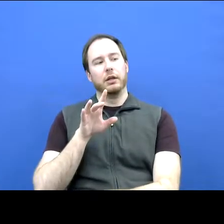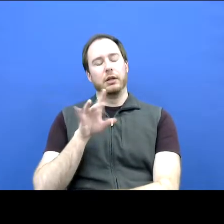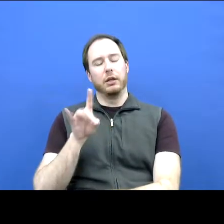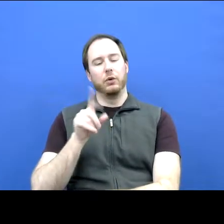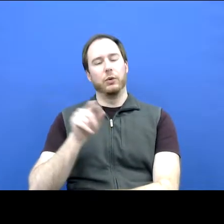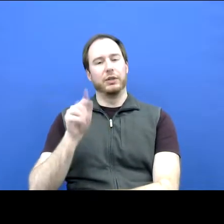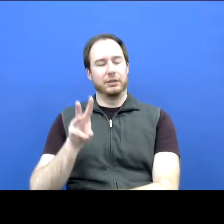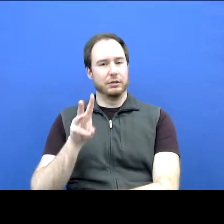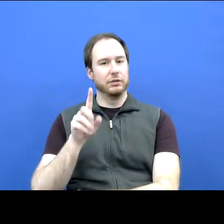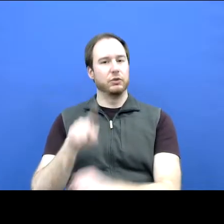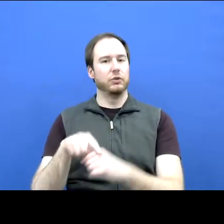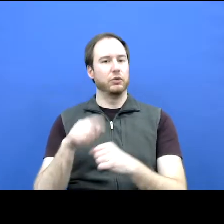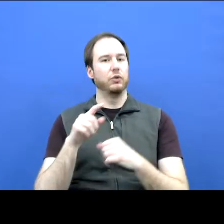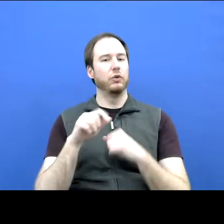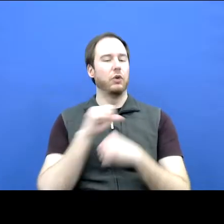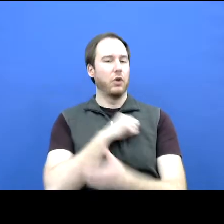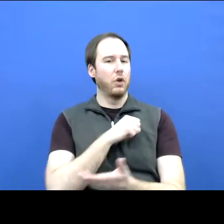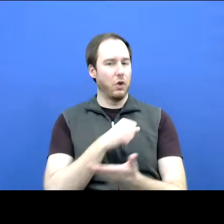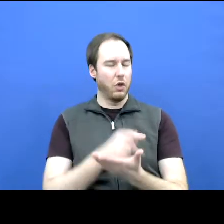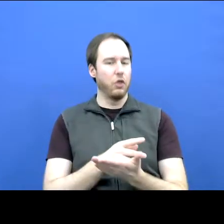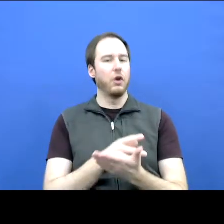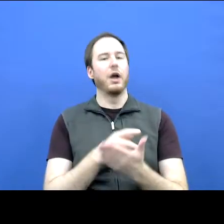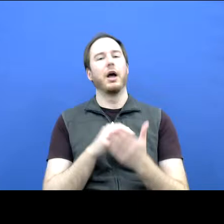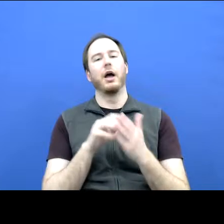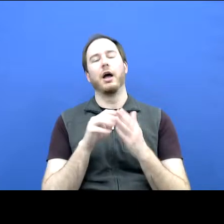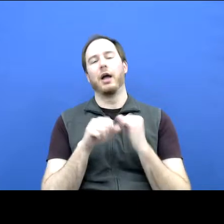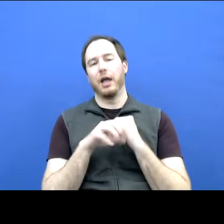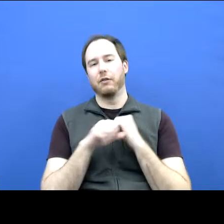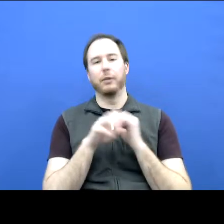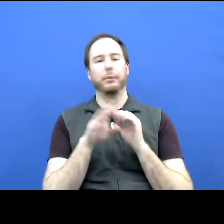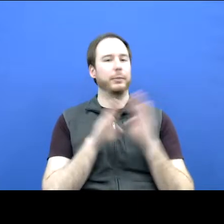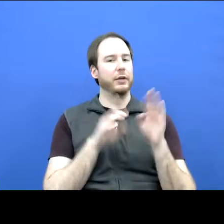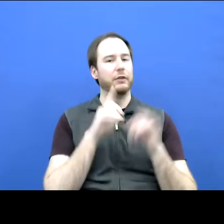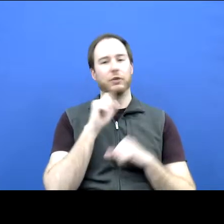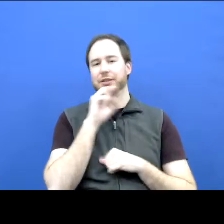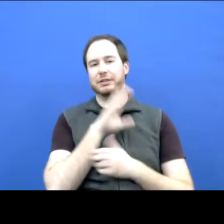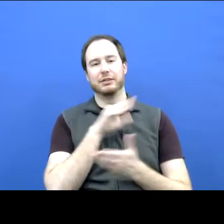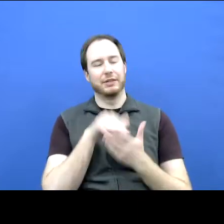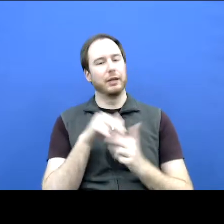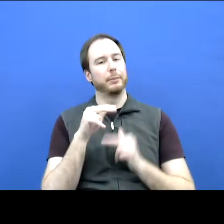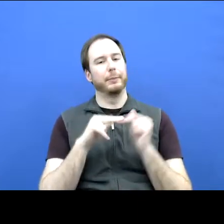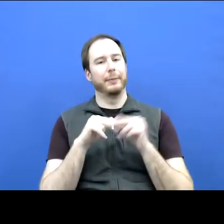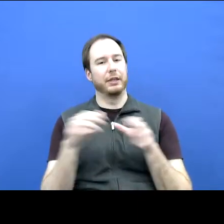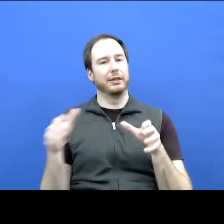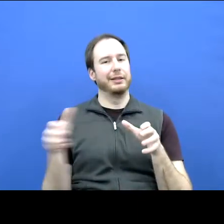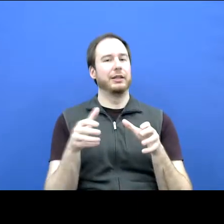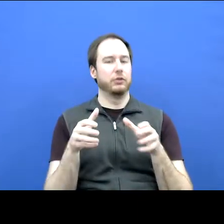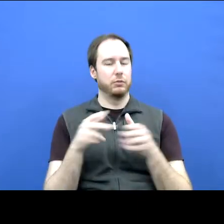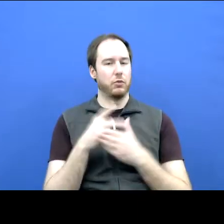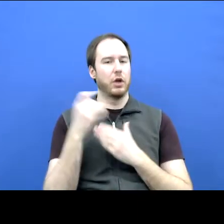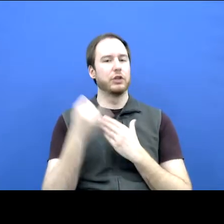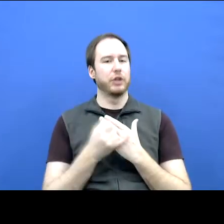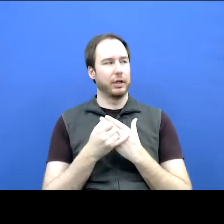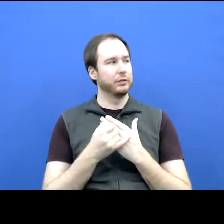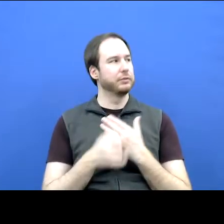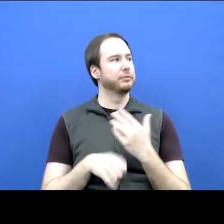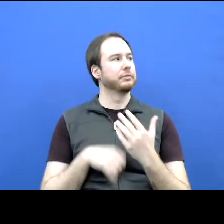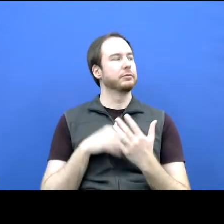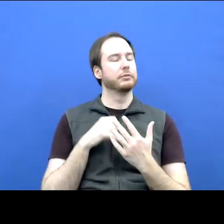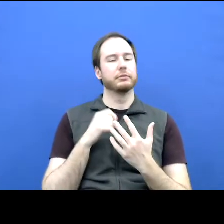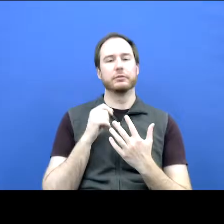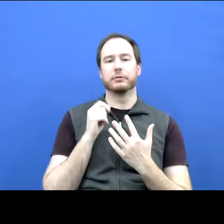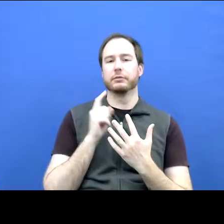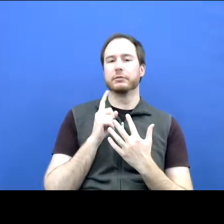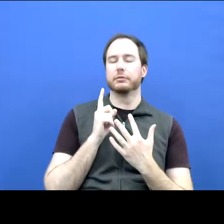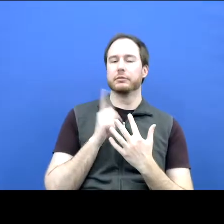to authorize the advertisement for bids for the senior center building addition project. Second.